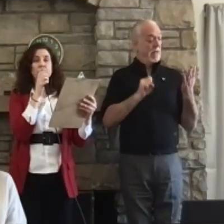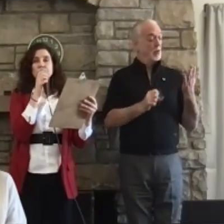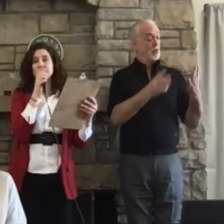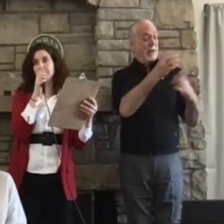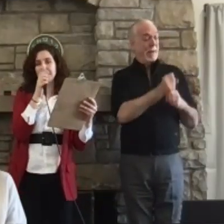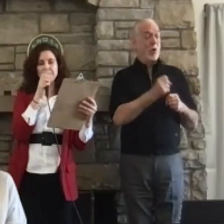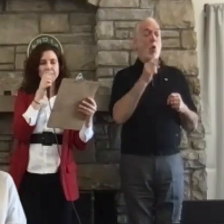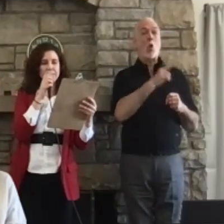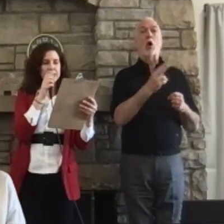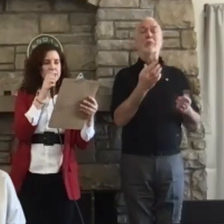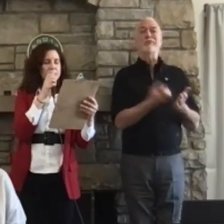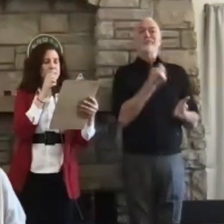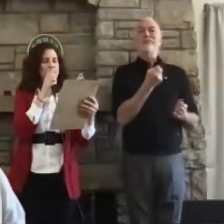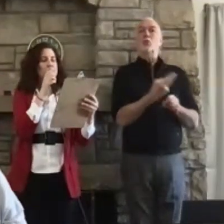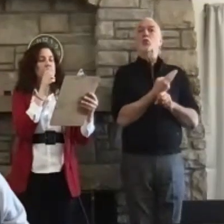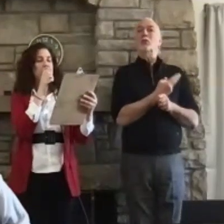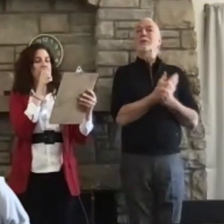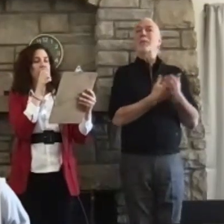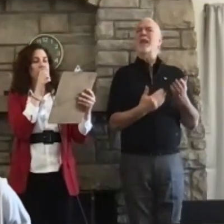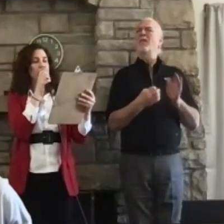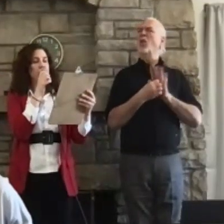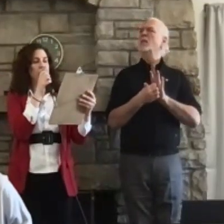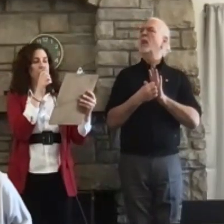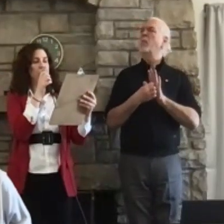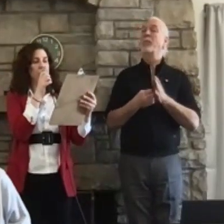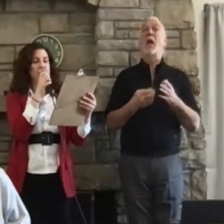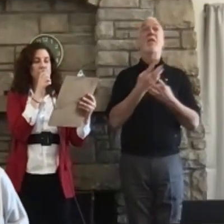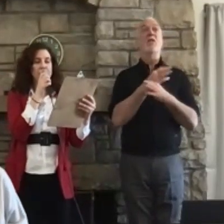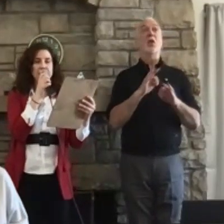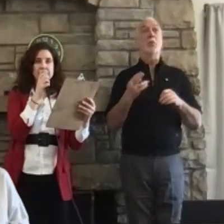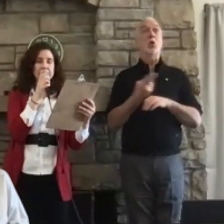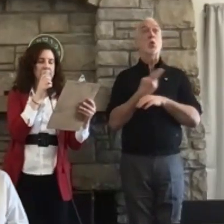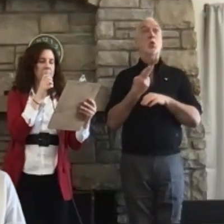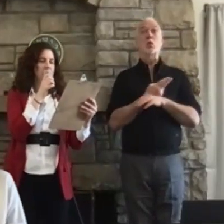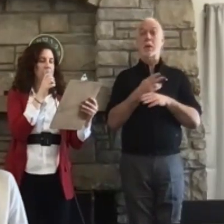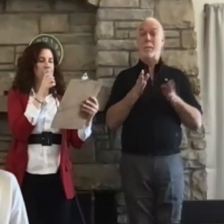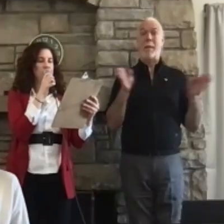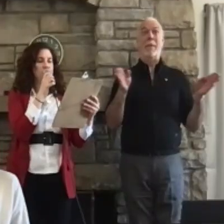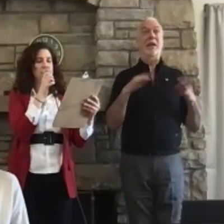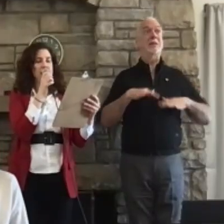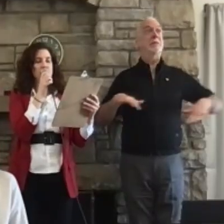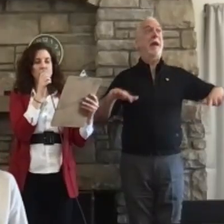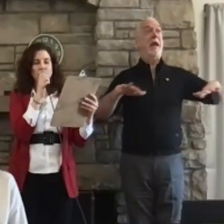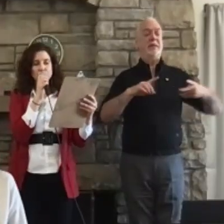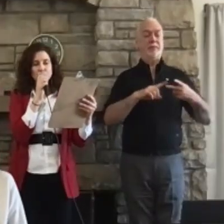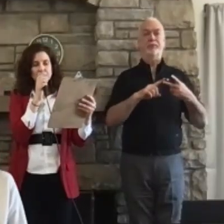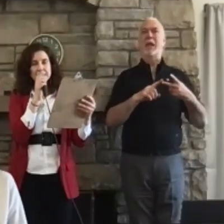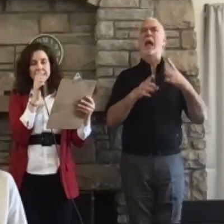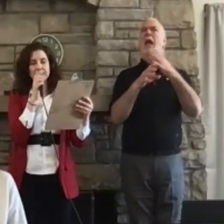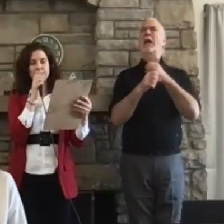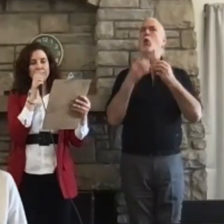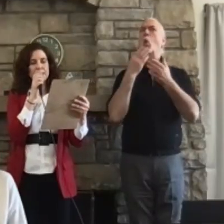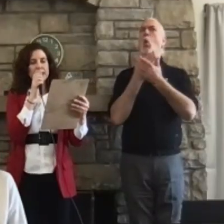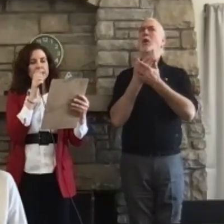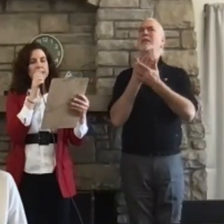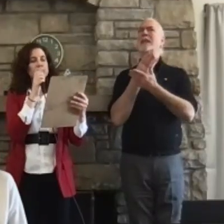or make use of something. So for example, the freedom to use public spaces, the freedom to obtain goods and